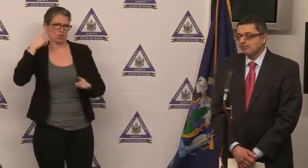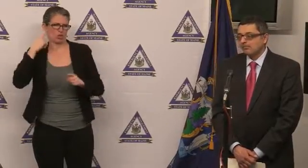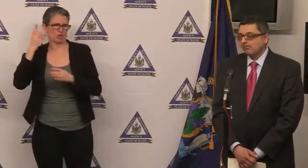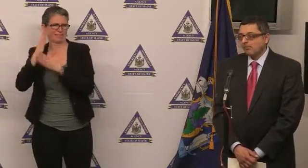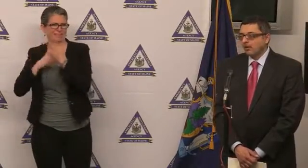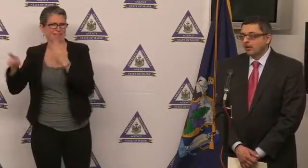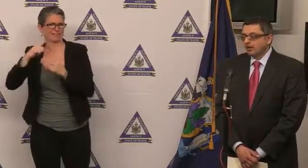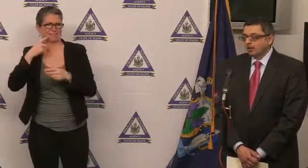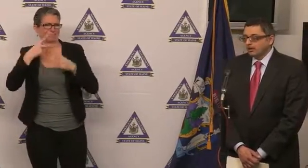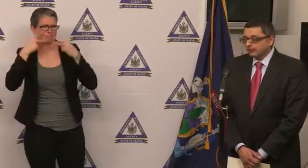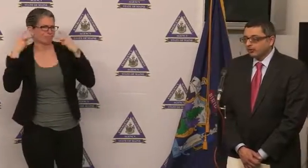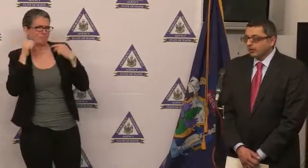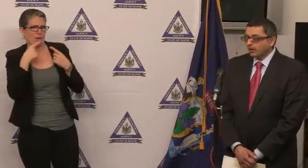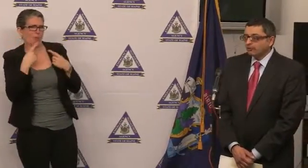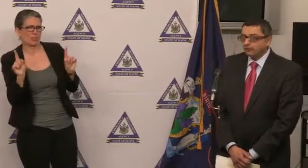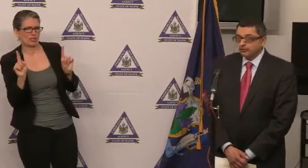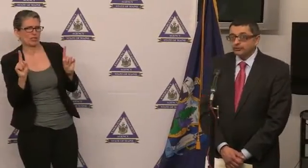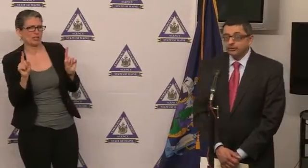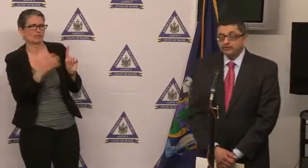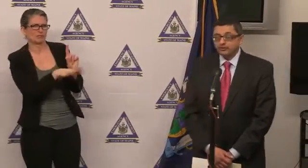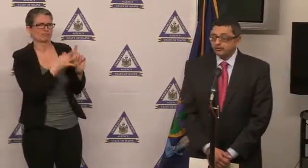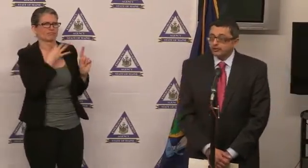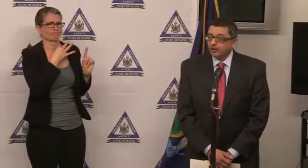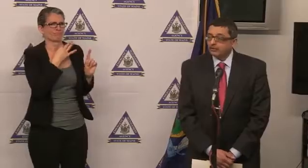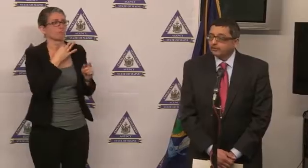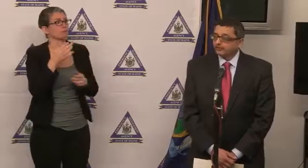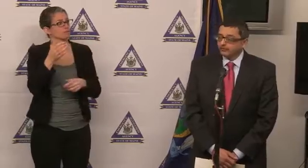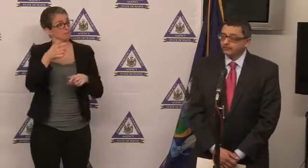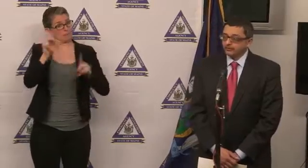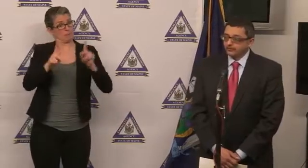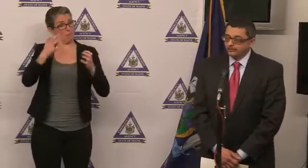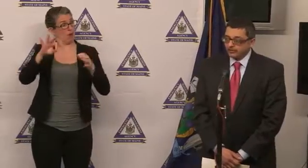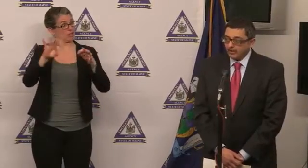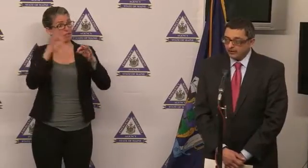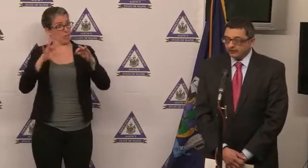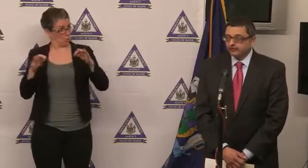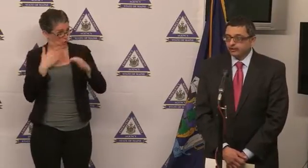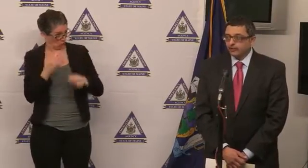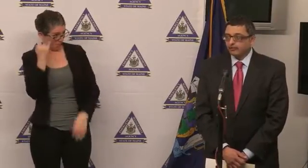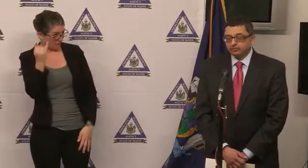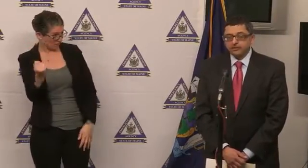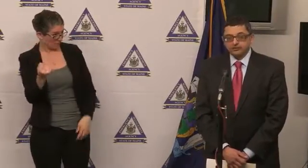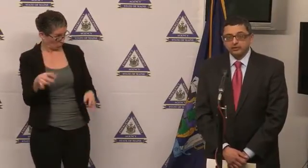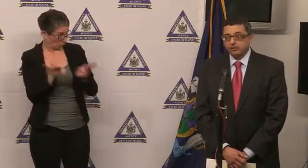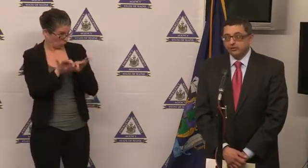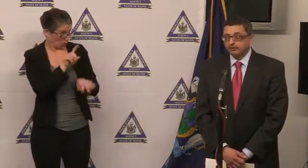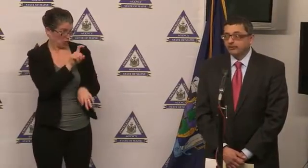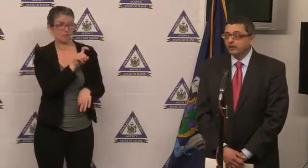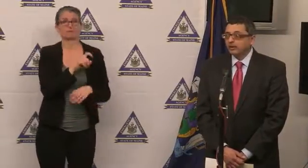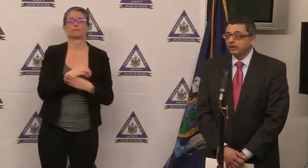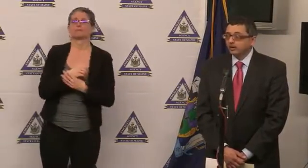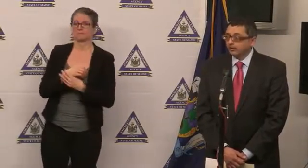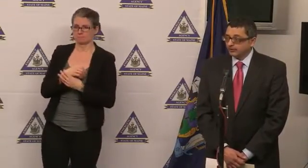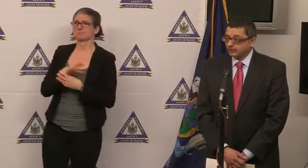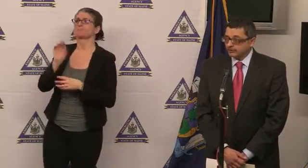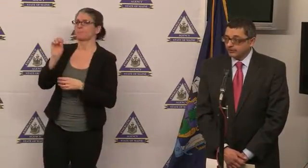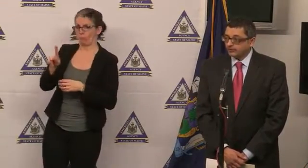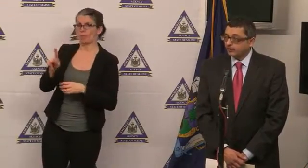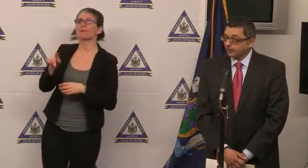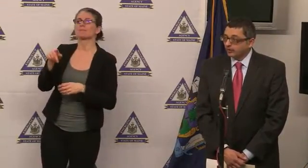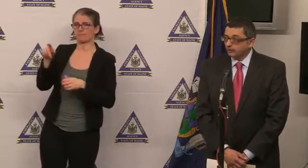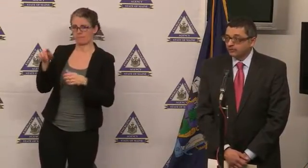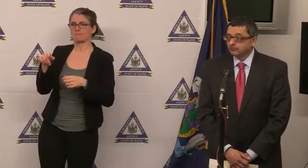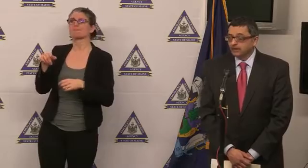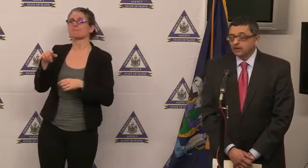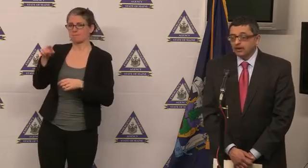the interim before that? So the first question is around assessing the status of protective equipment across the state,